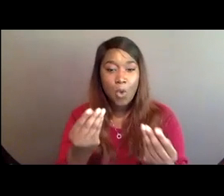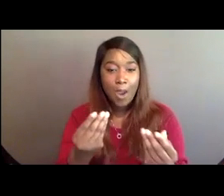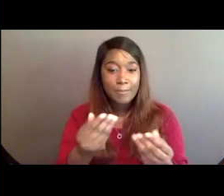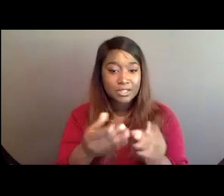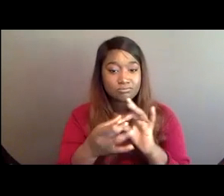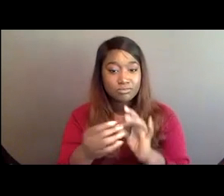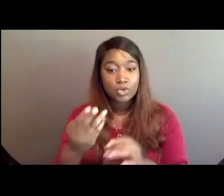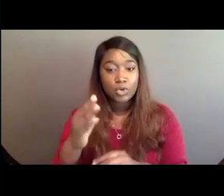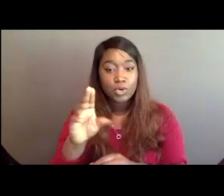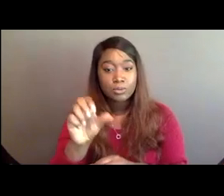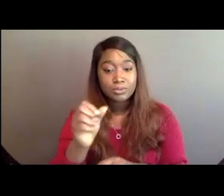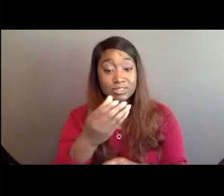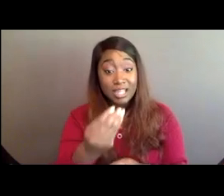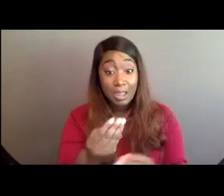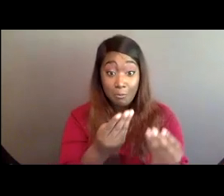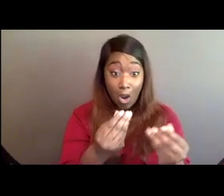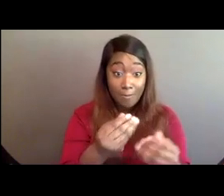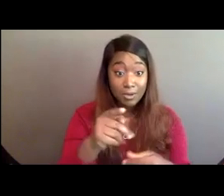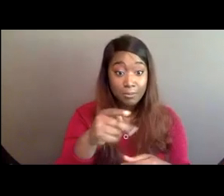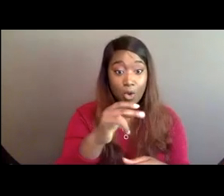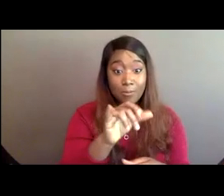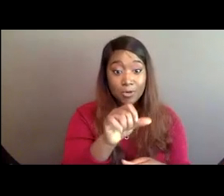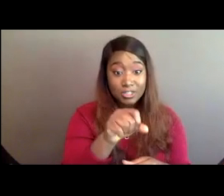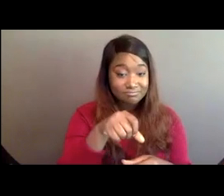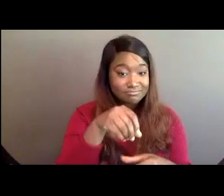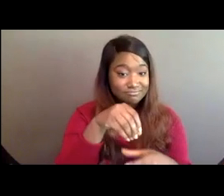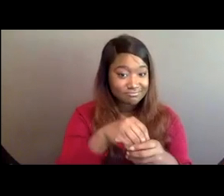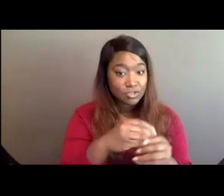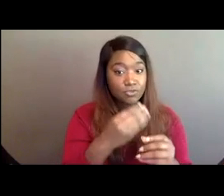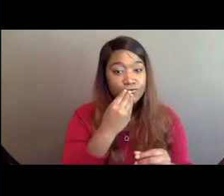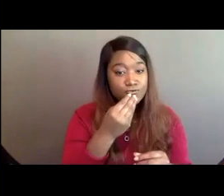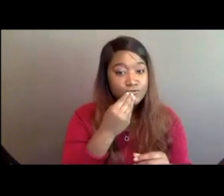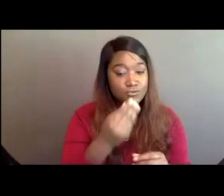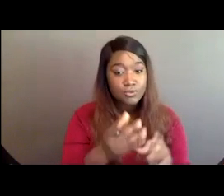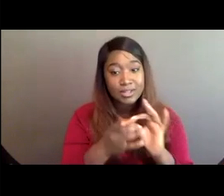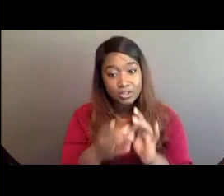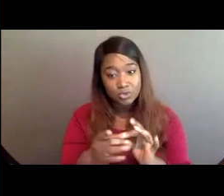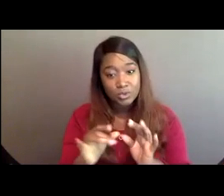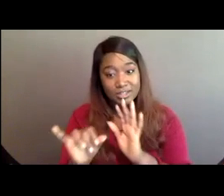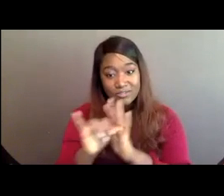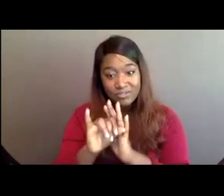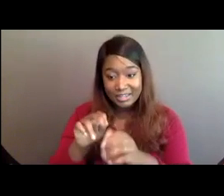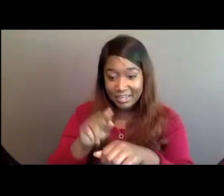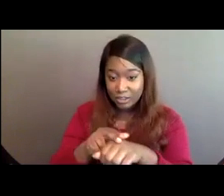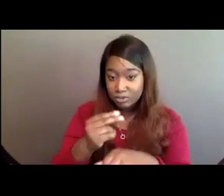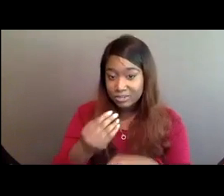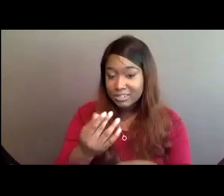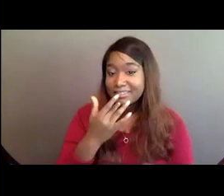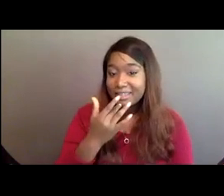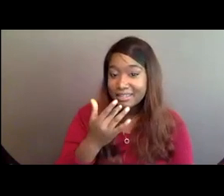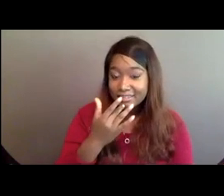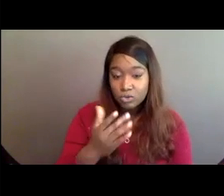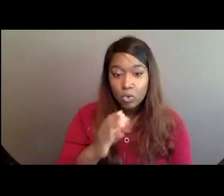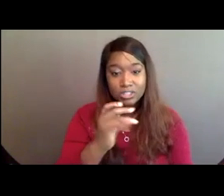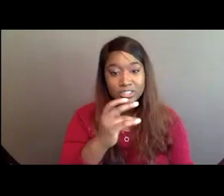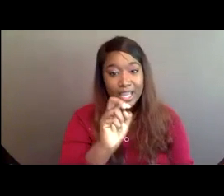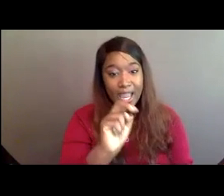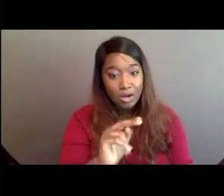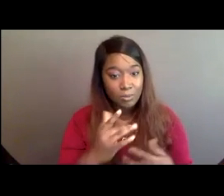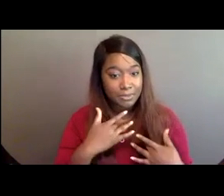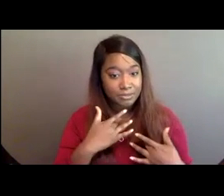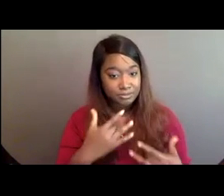food by identifying a nature and a taste. Also, what channel propensity does it have and what function does it